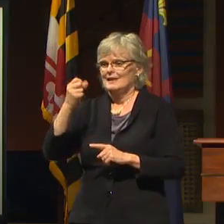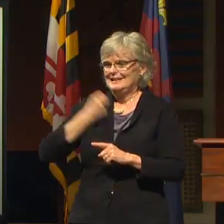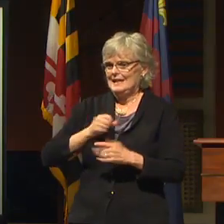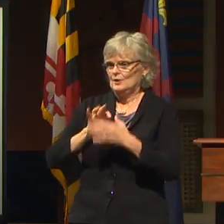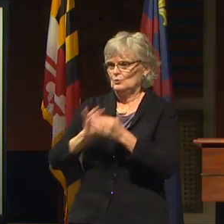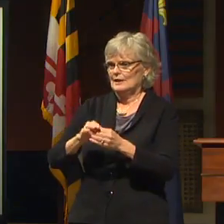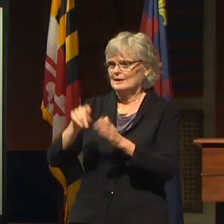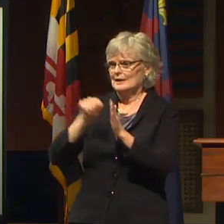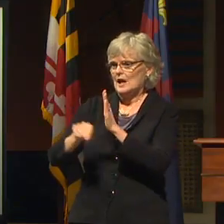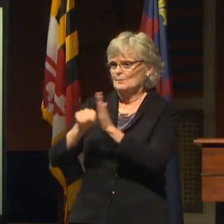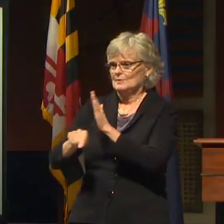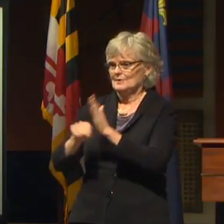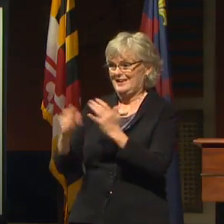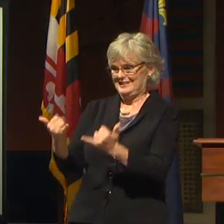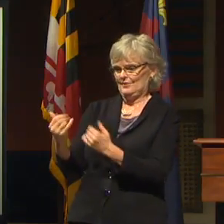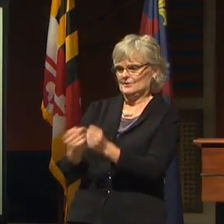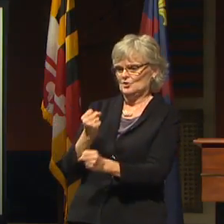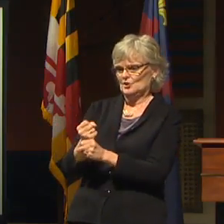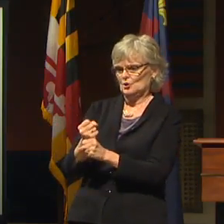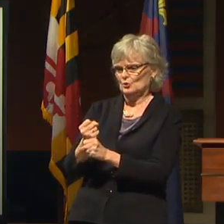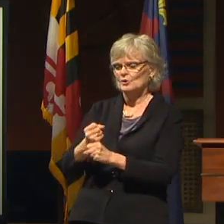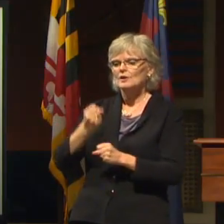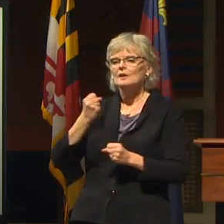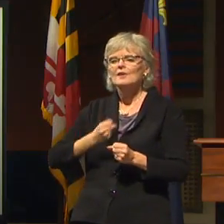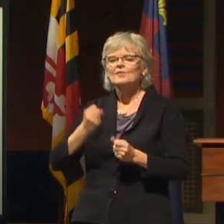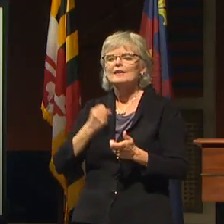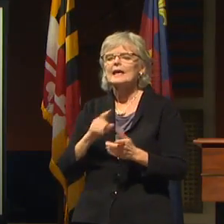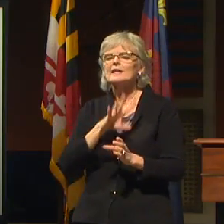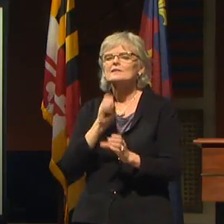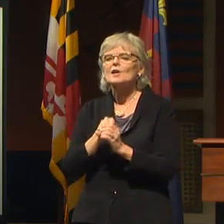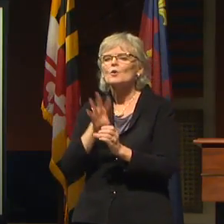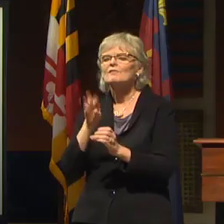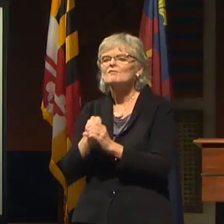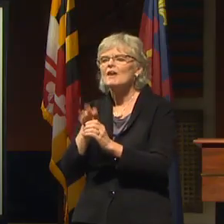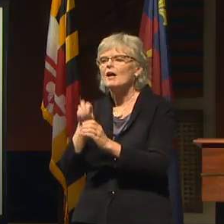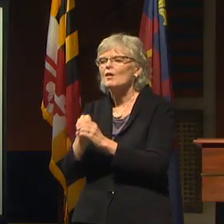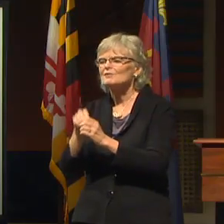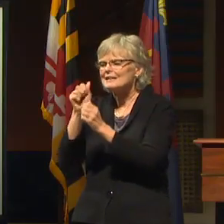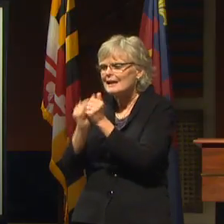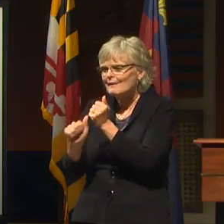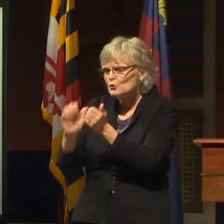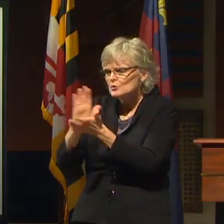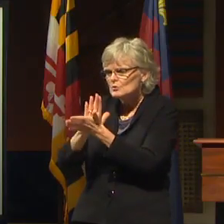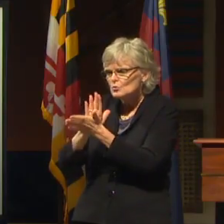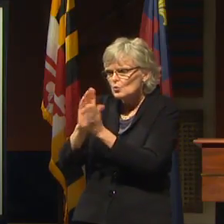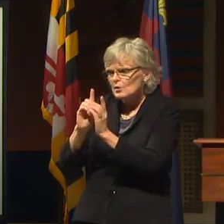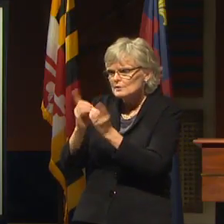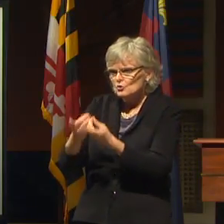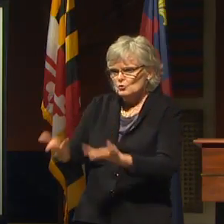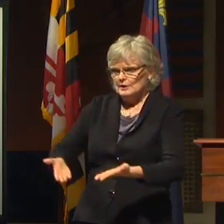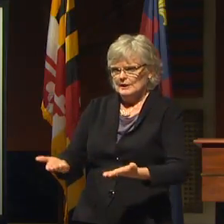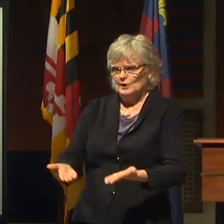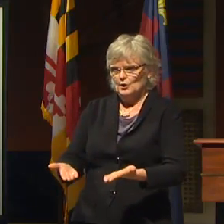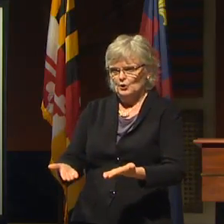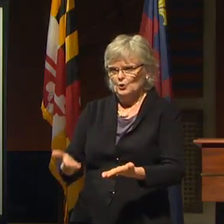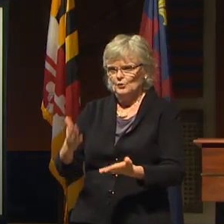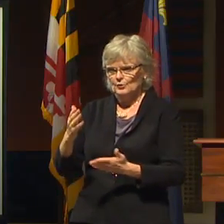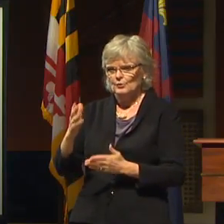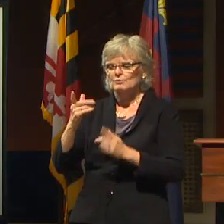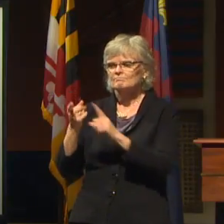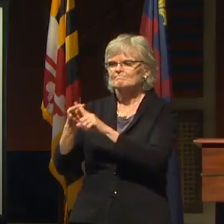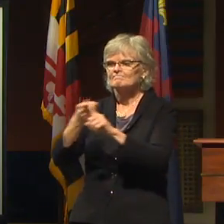alone. And these gangs have their hands in nearly every single school district in the county. And they're recruiting at